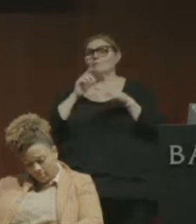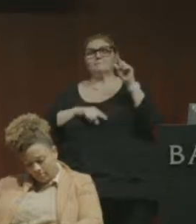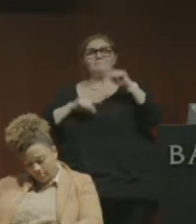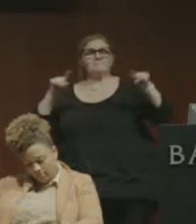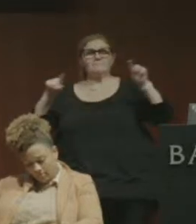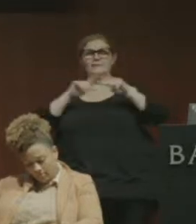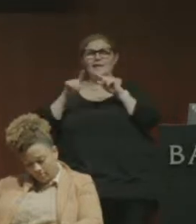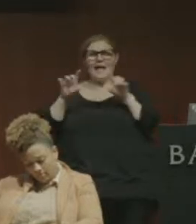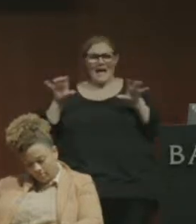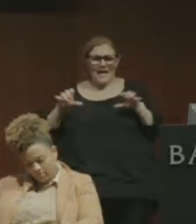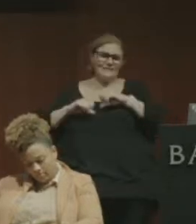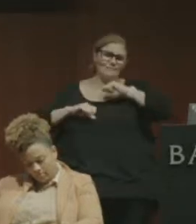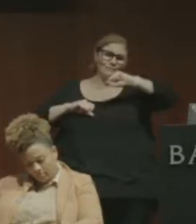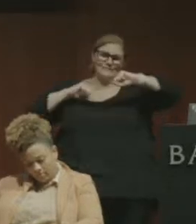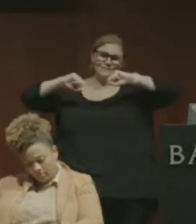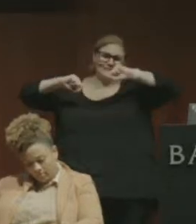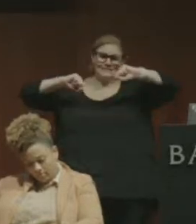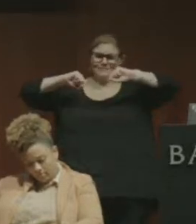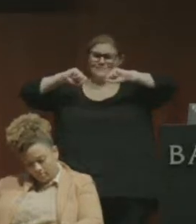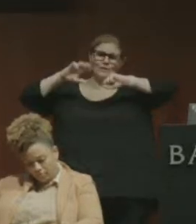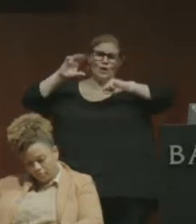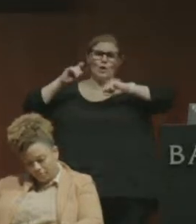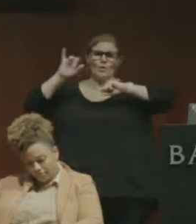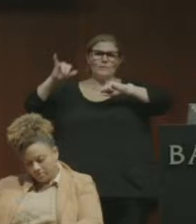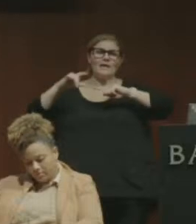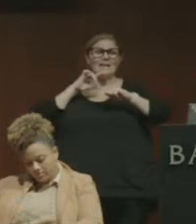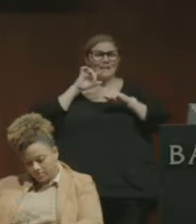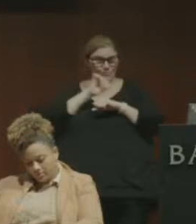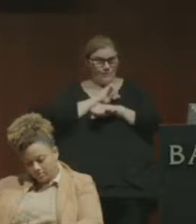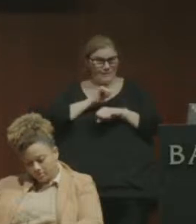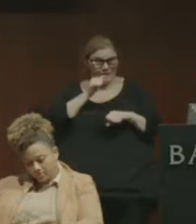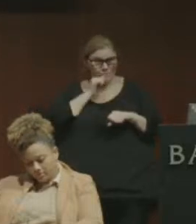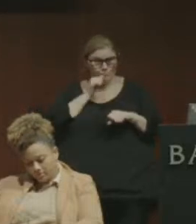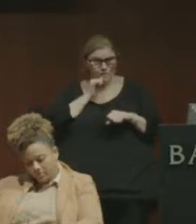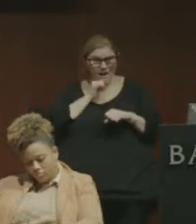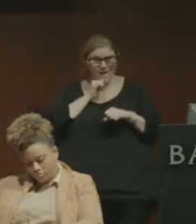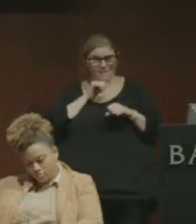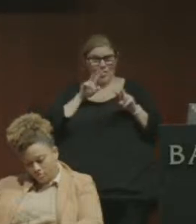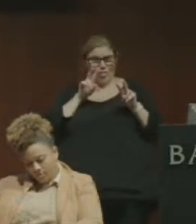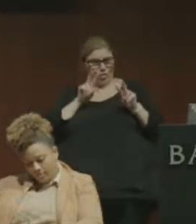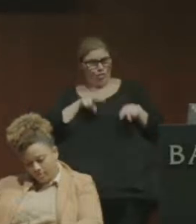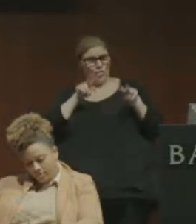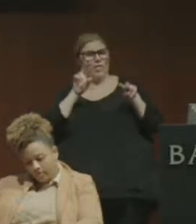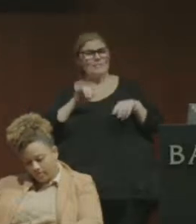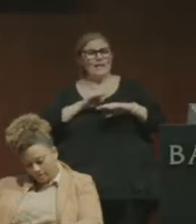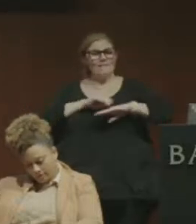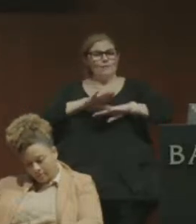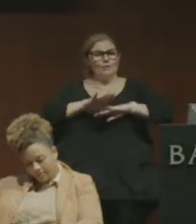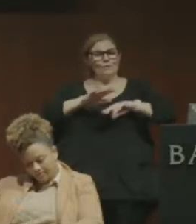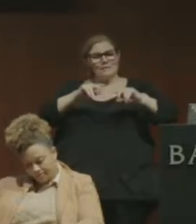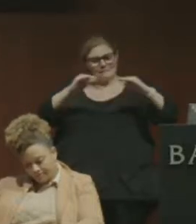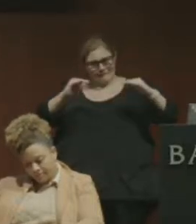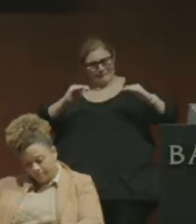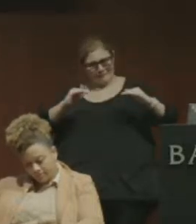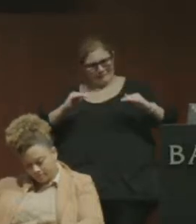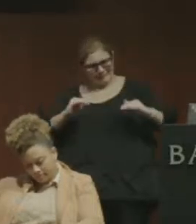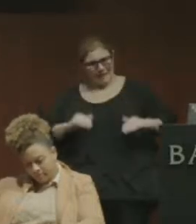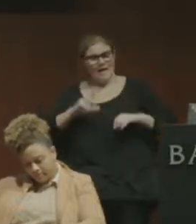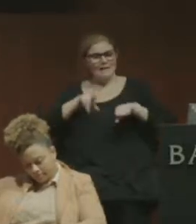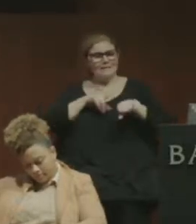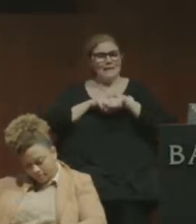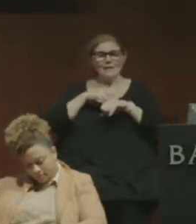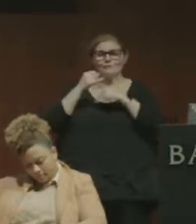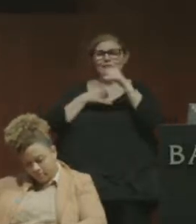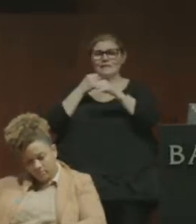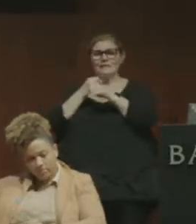life actively resisted colonialism, even at times where their private and devalued spheres of influence, national and international discourse